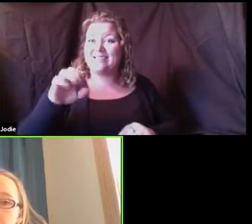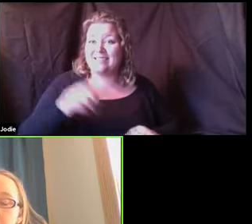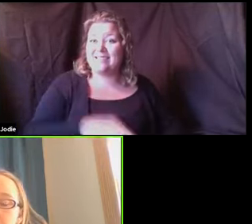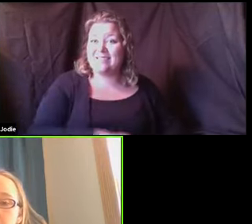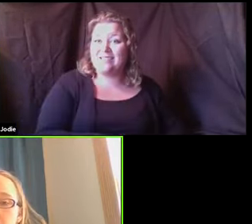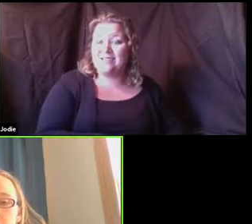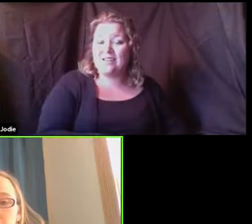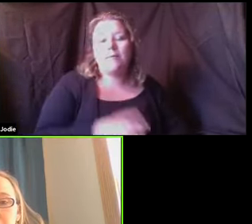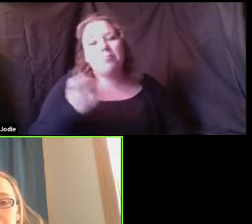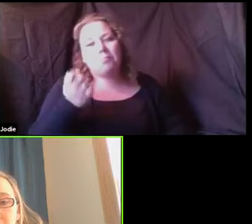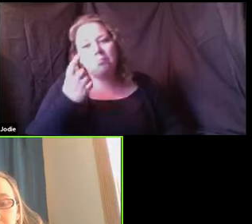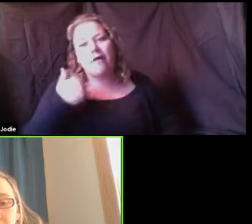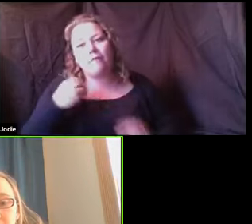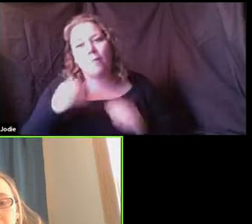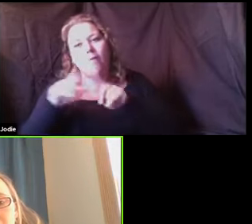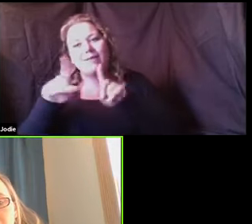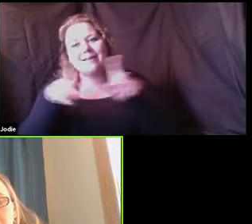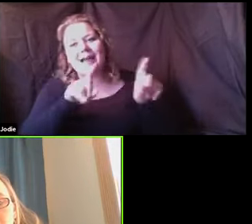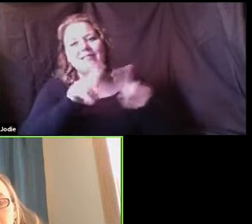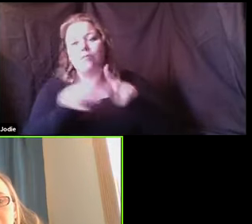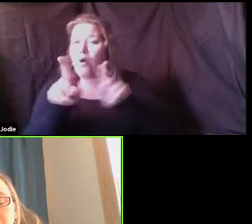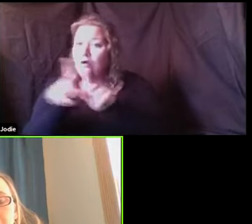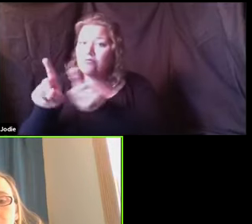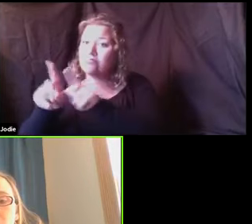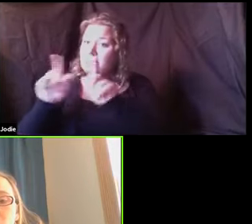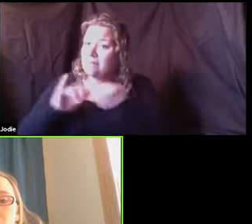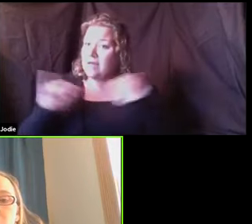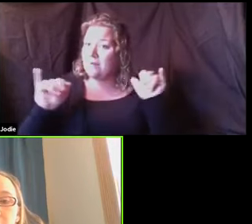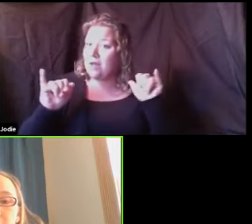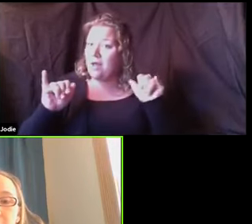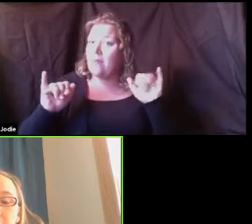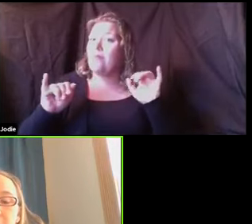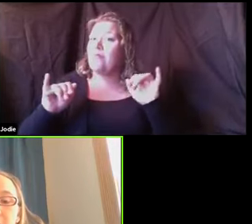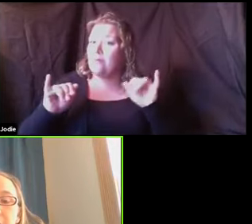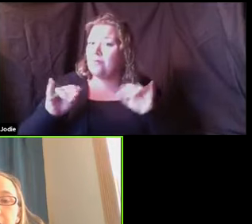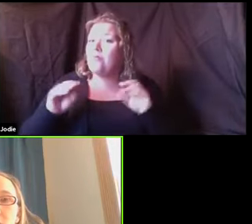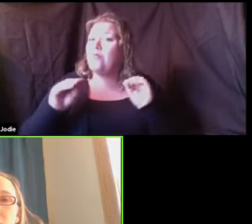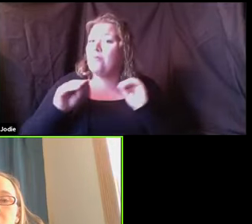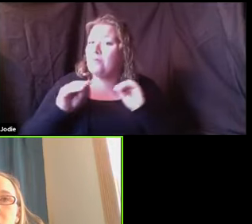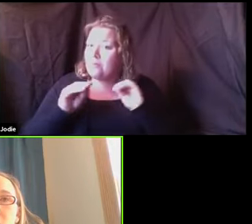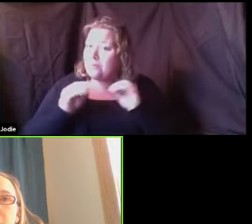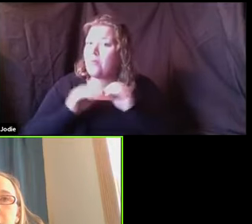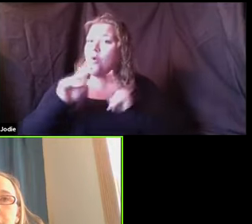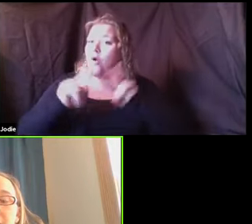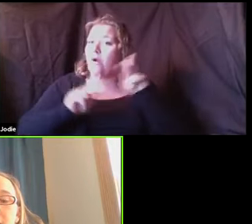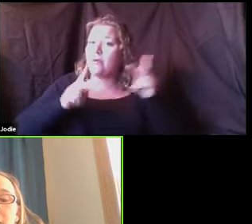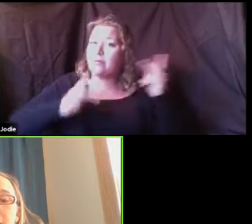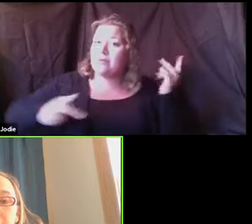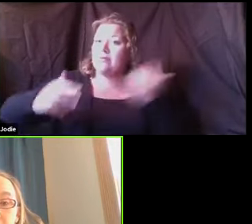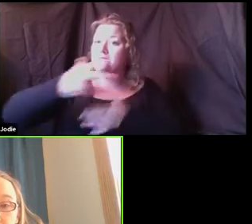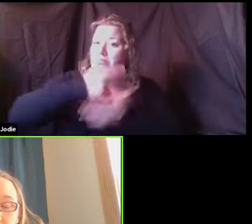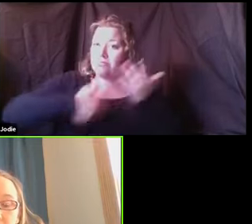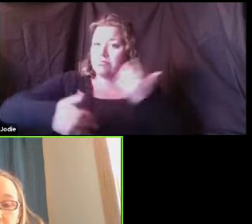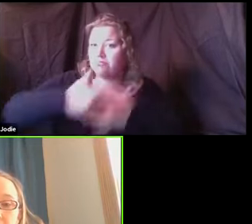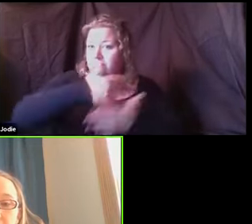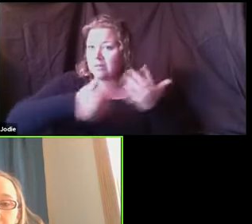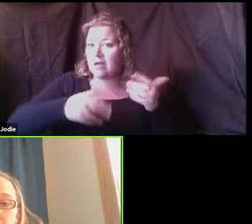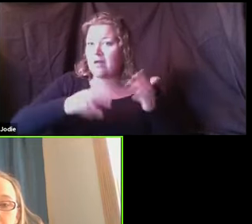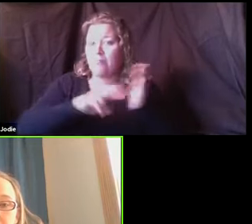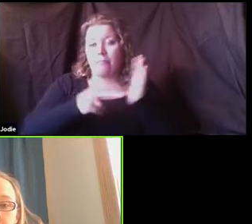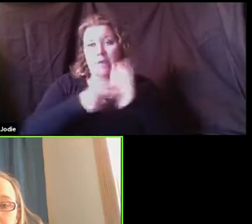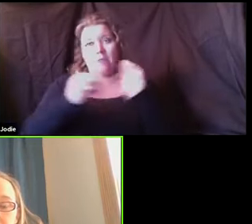more, but part of that is also because I think that there are being increasing cases with more mobility. And so at a state